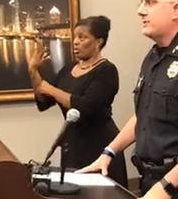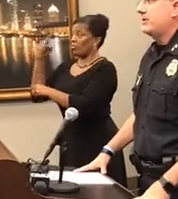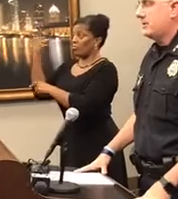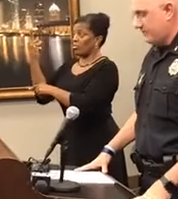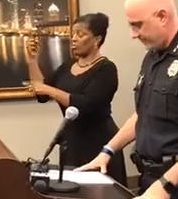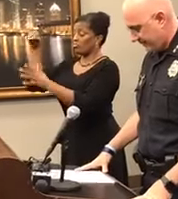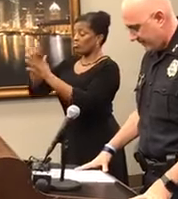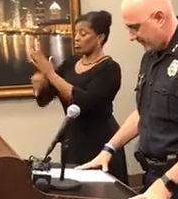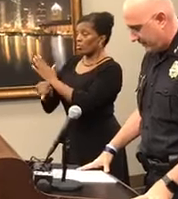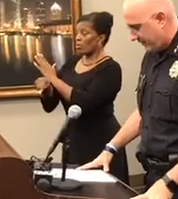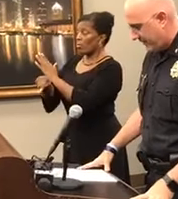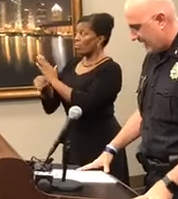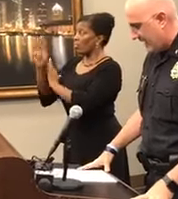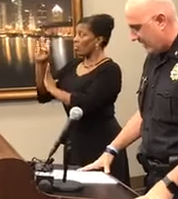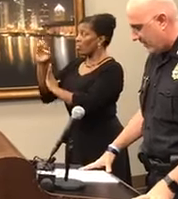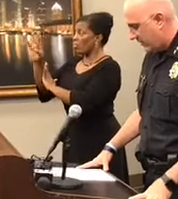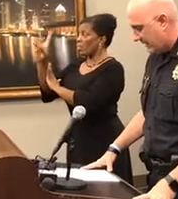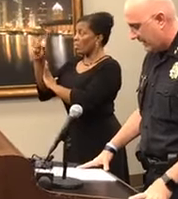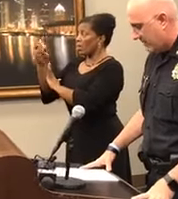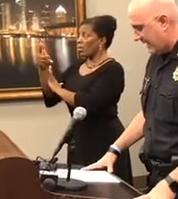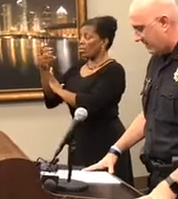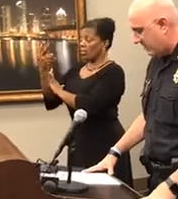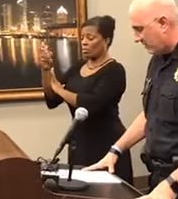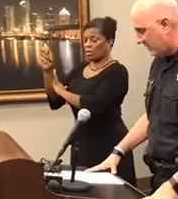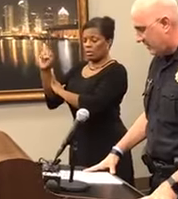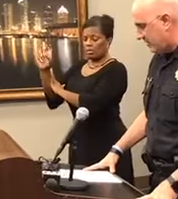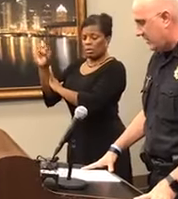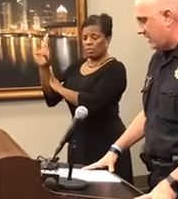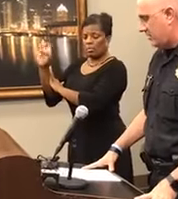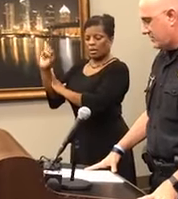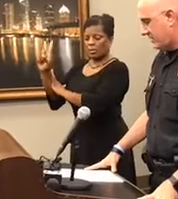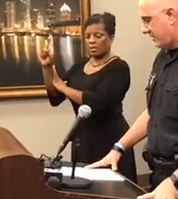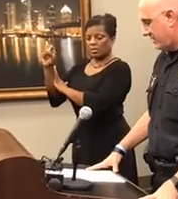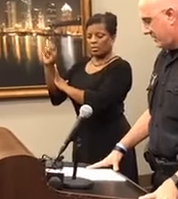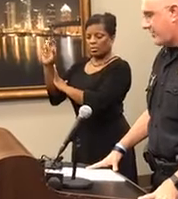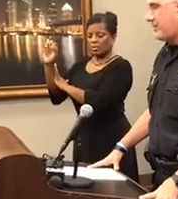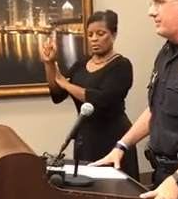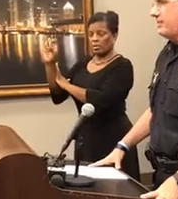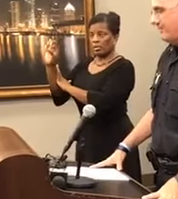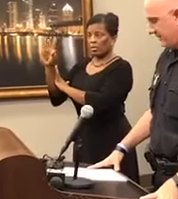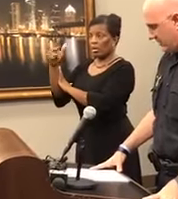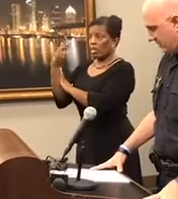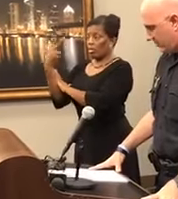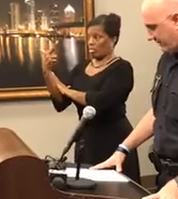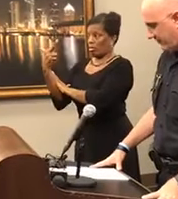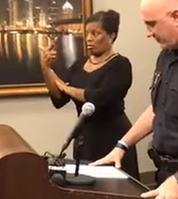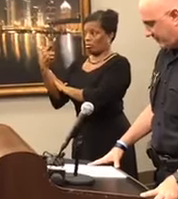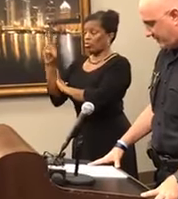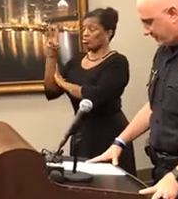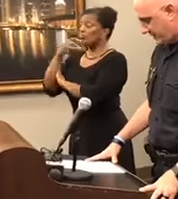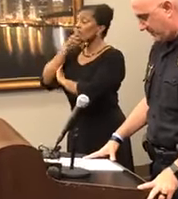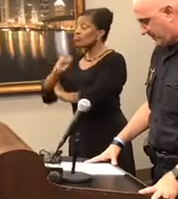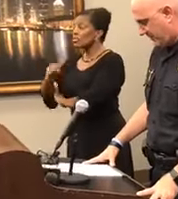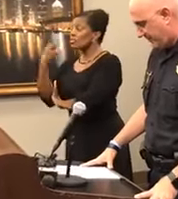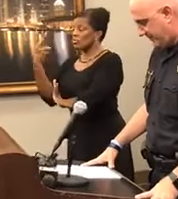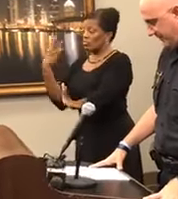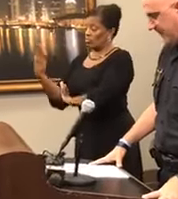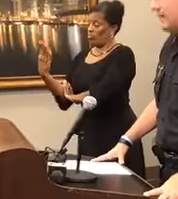first-degree murder for Howe Emmanuel Donaldson III, 24 years